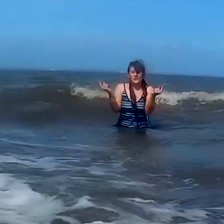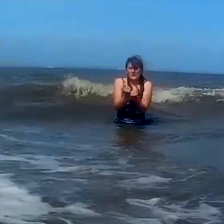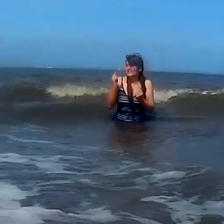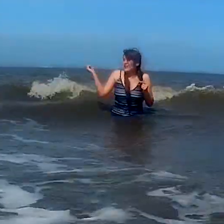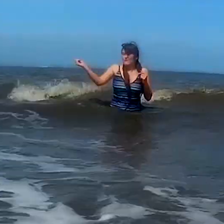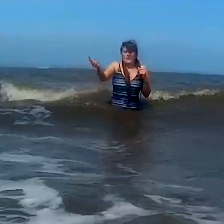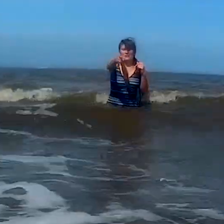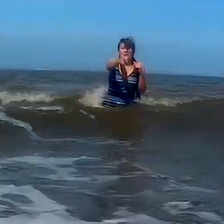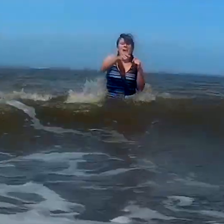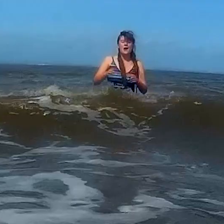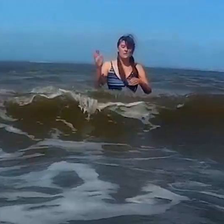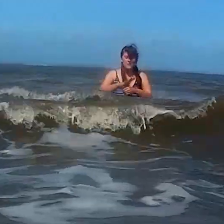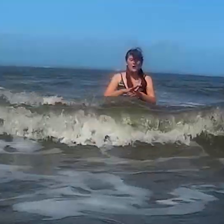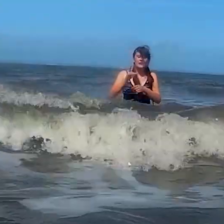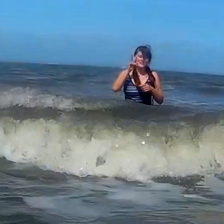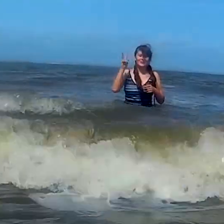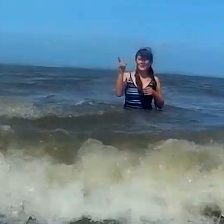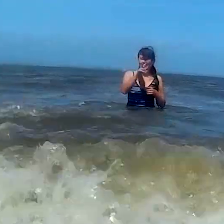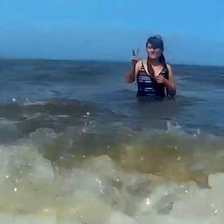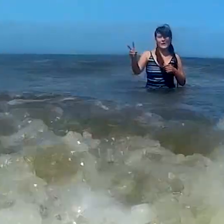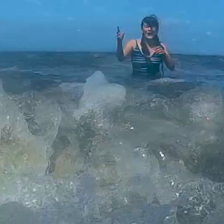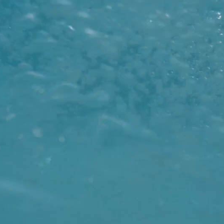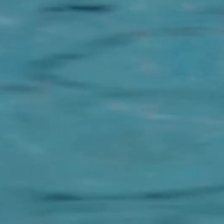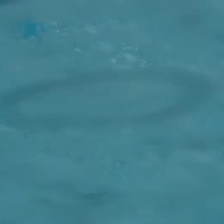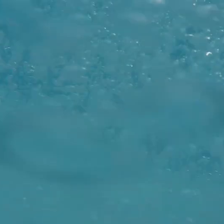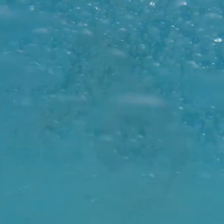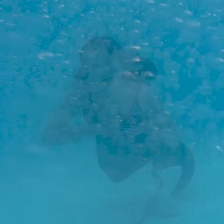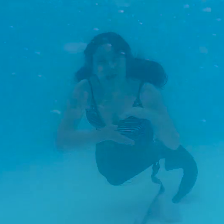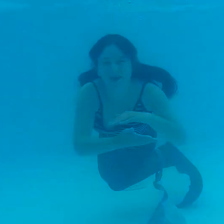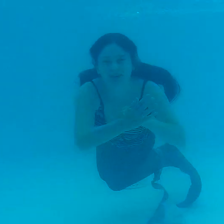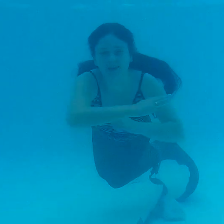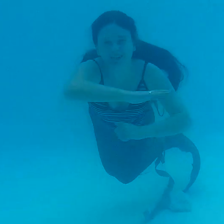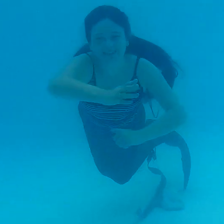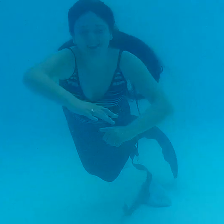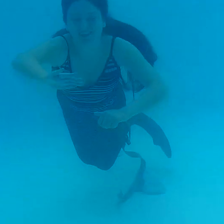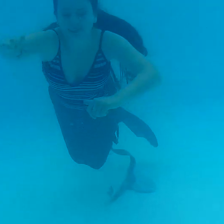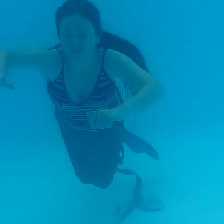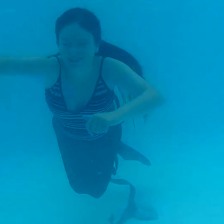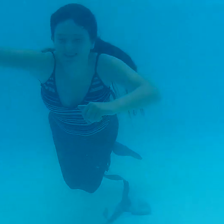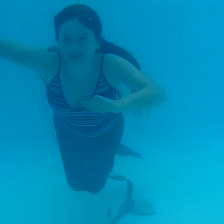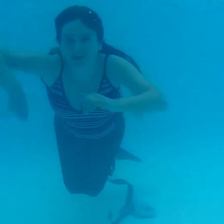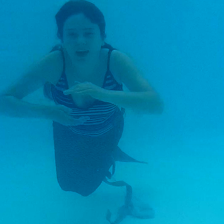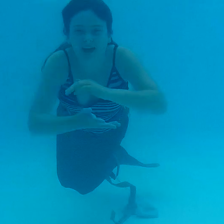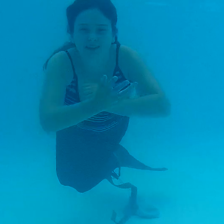wonderful things around you. What more are you looking for? Under the sea. Under